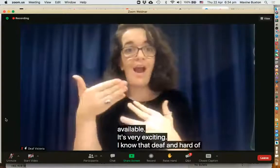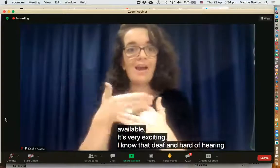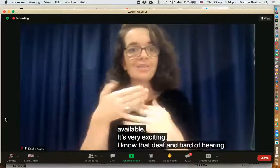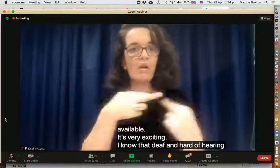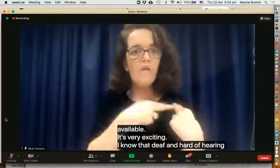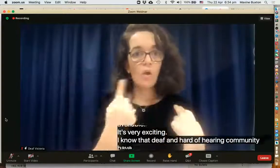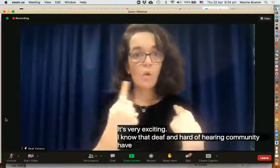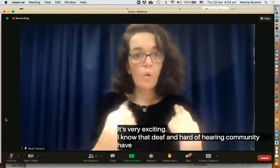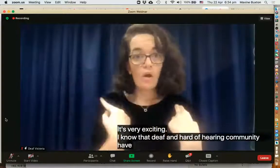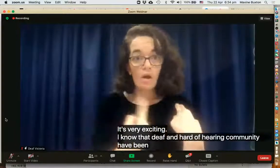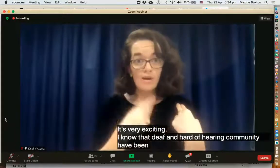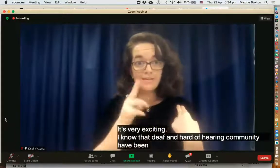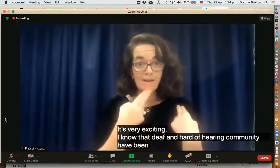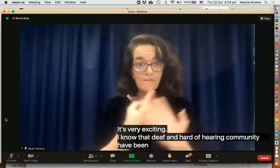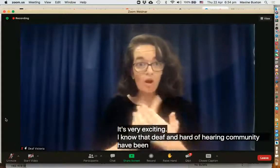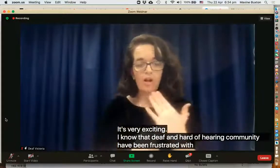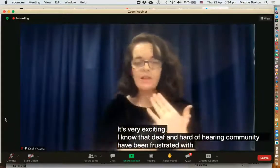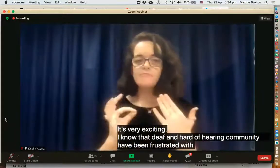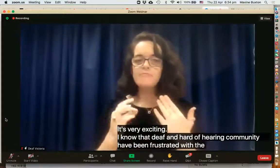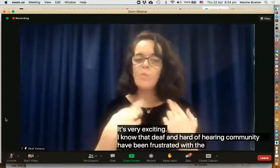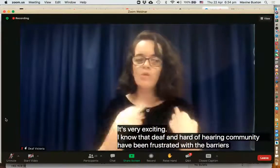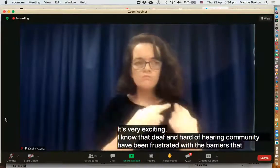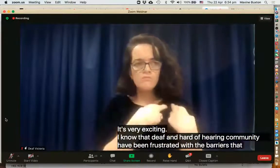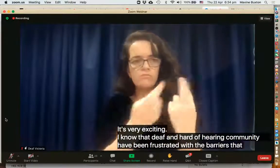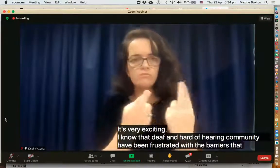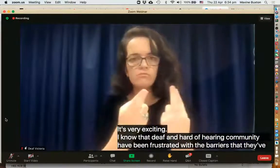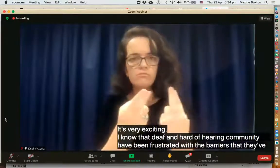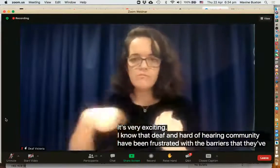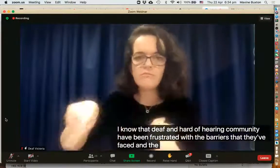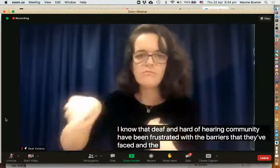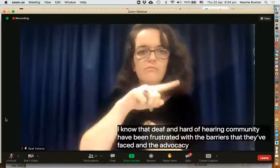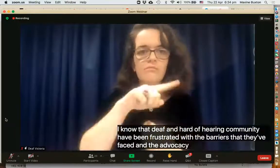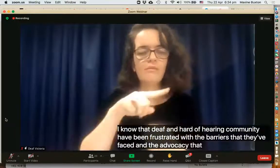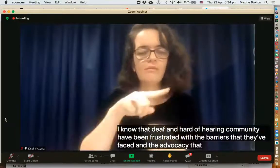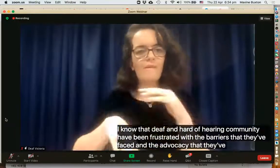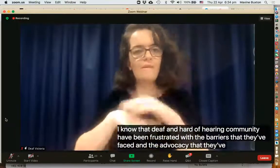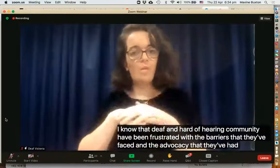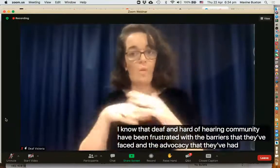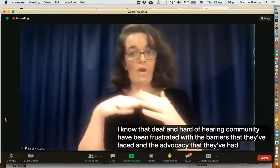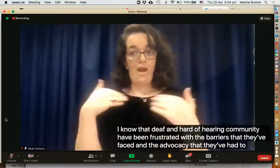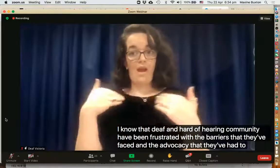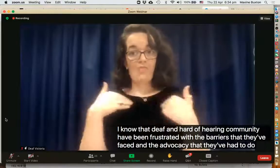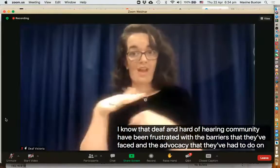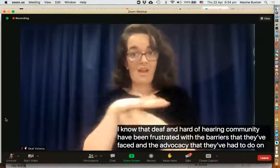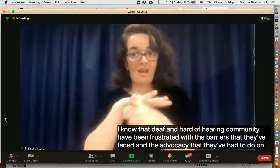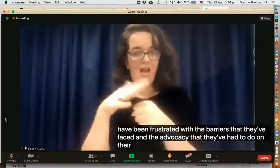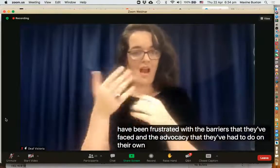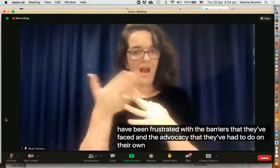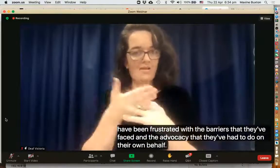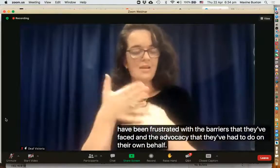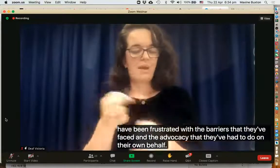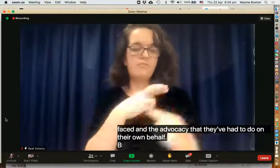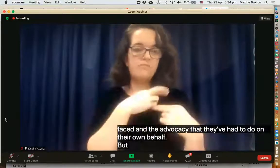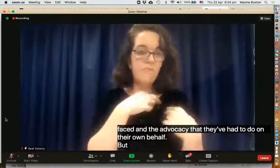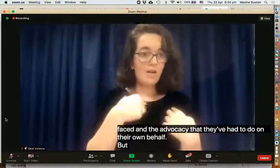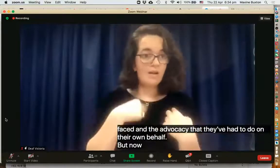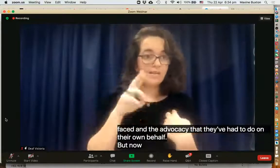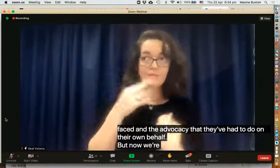faced and the advocacy that they've had to do on their own behalf, but now we're looking forward to being able to really make sure that the